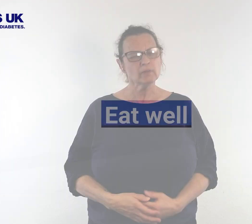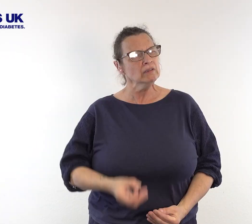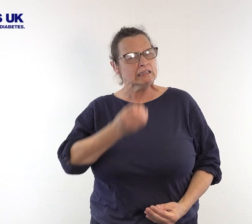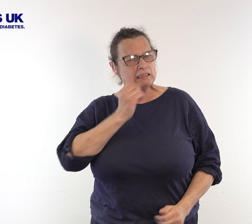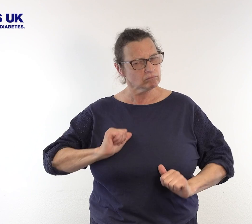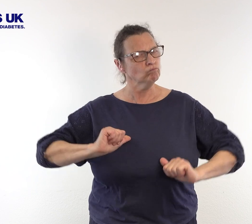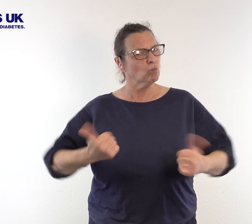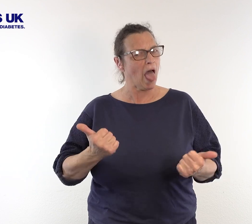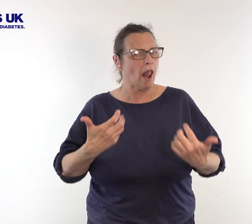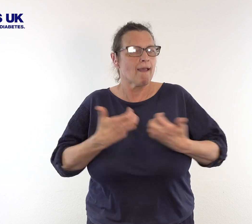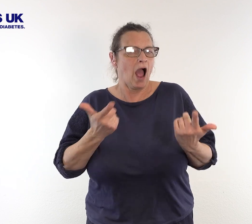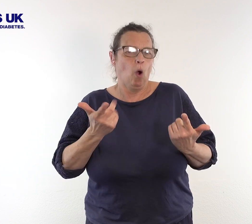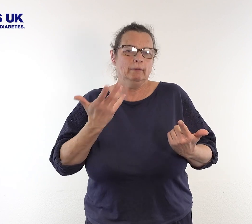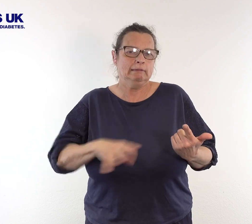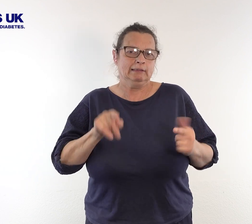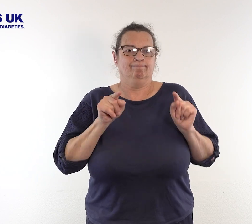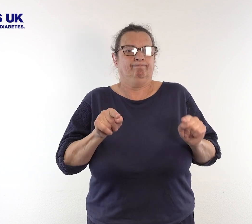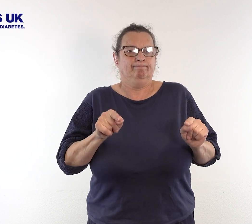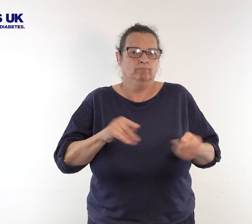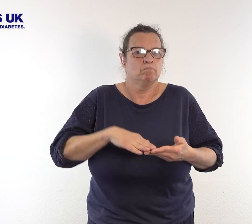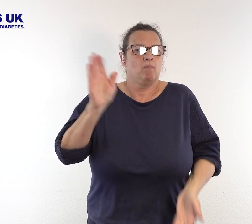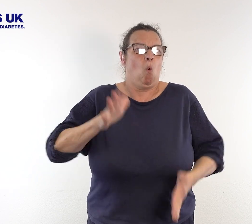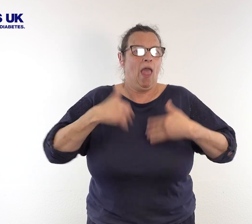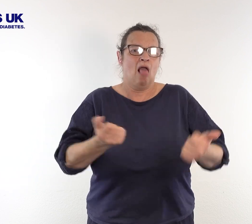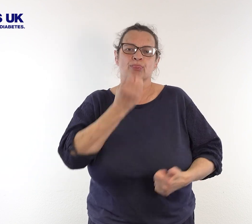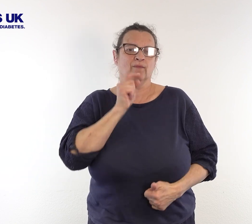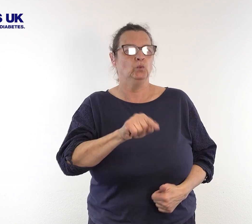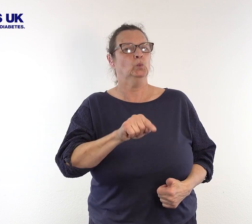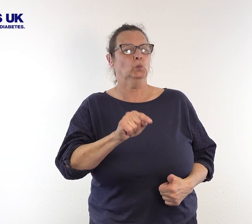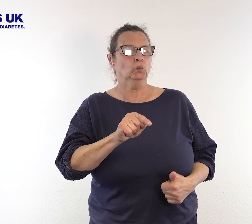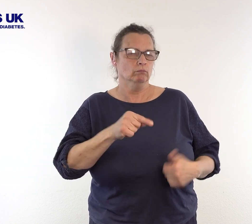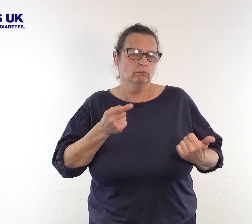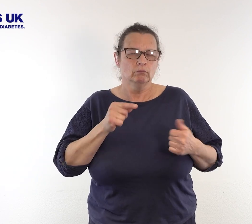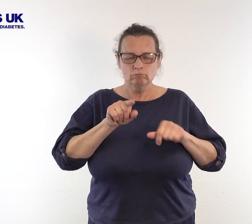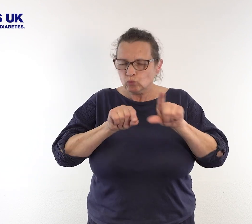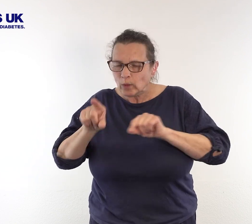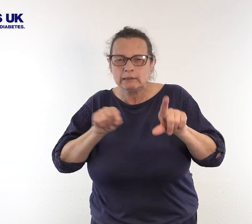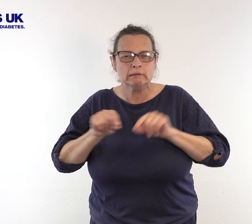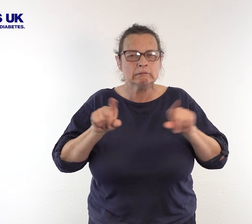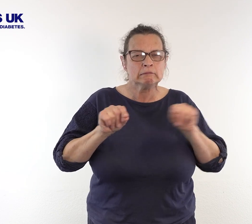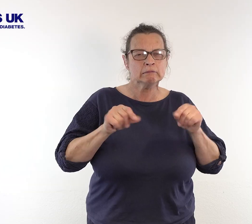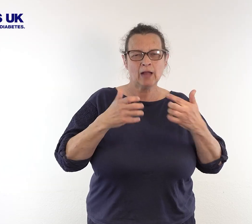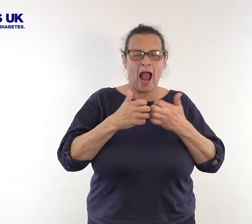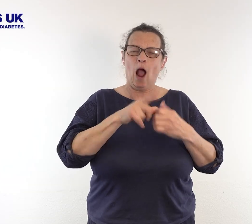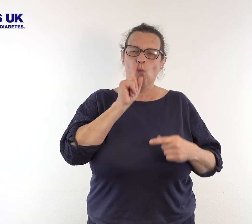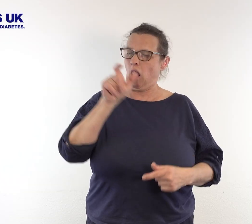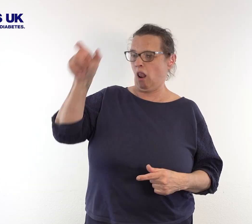Eat well. We should all eat a healthy diet as much as possible. You can get expert advice on